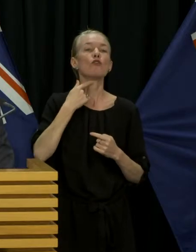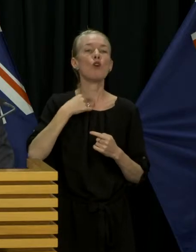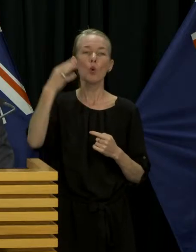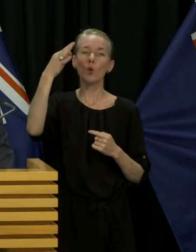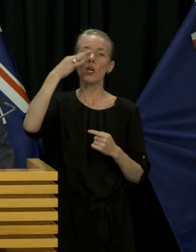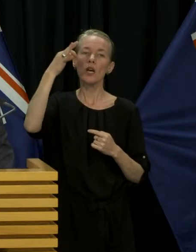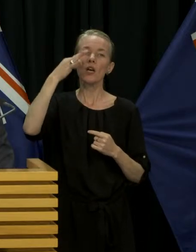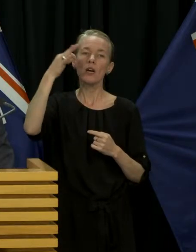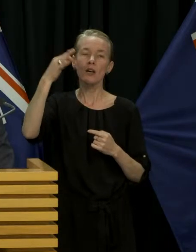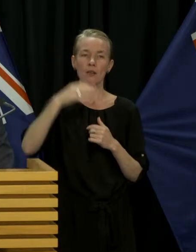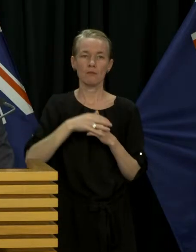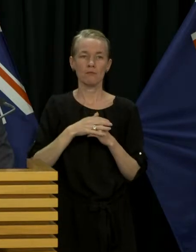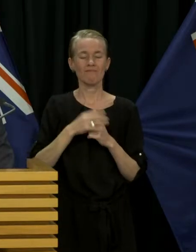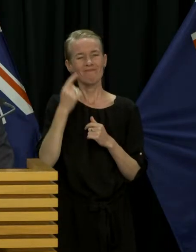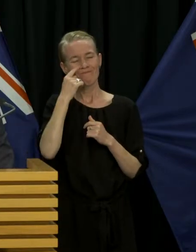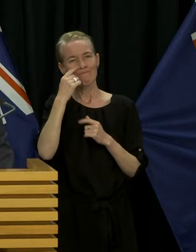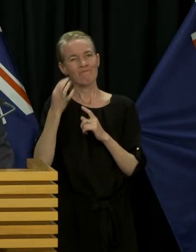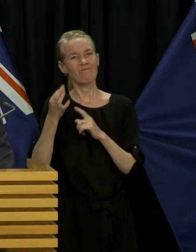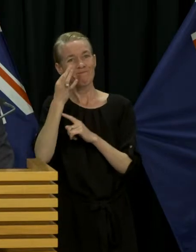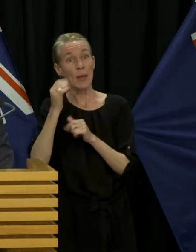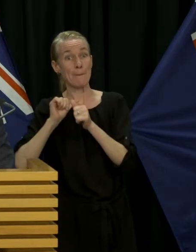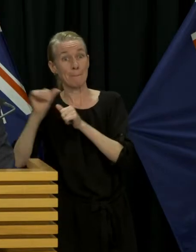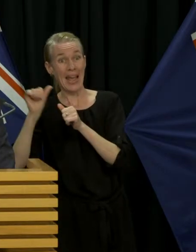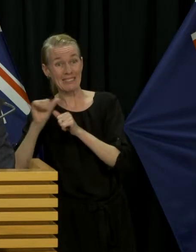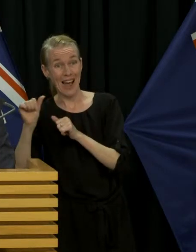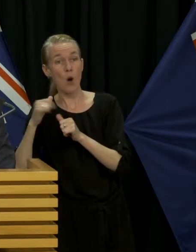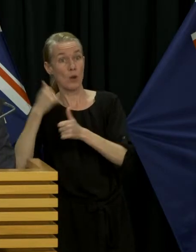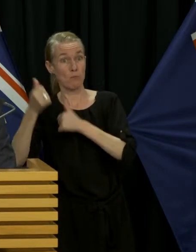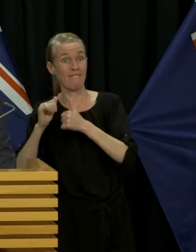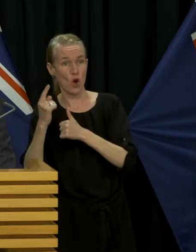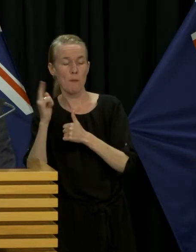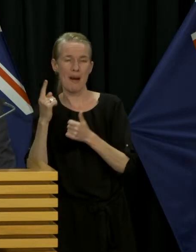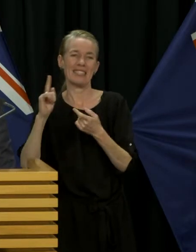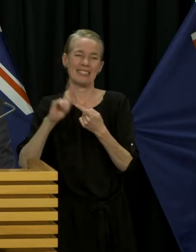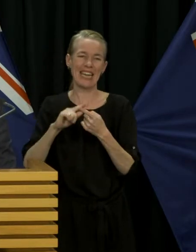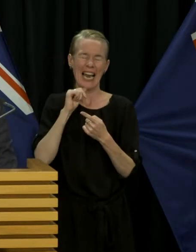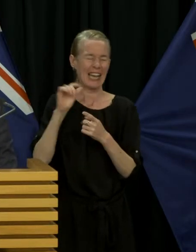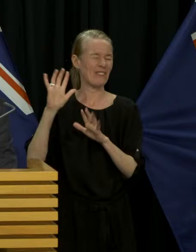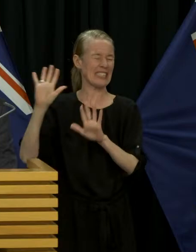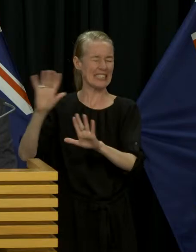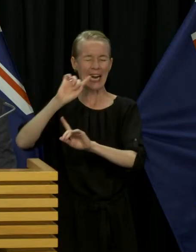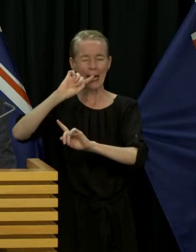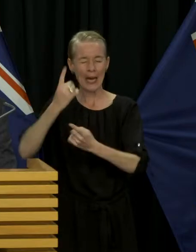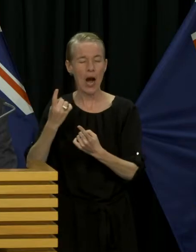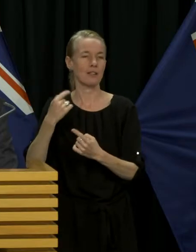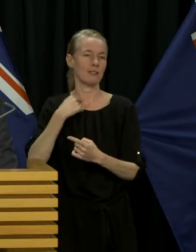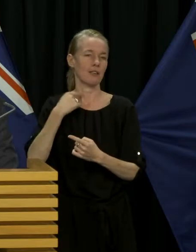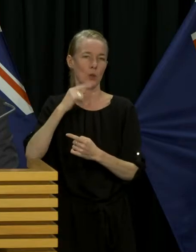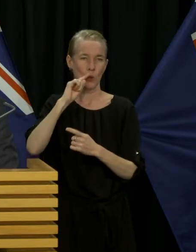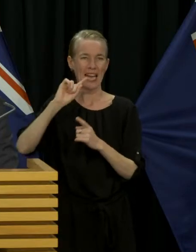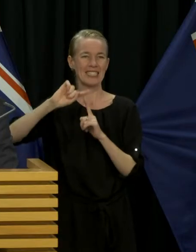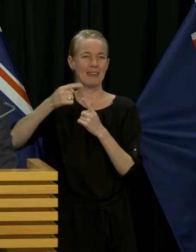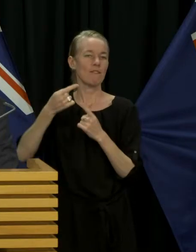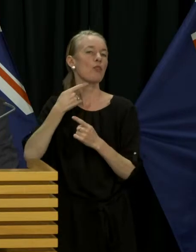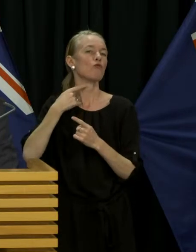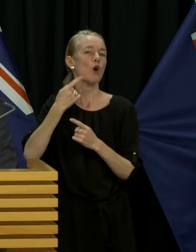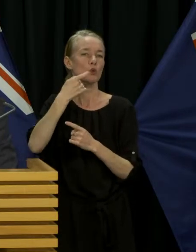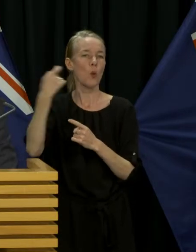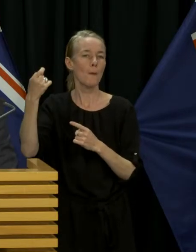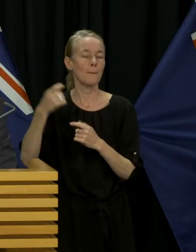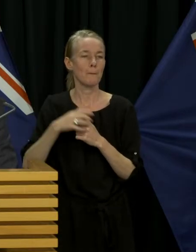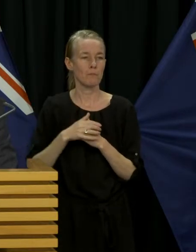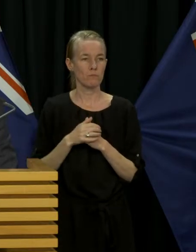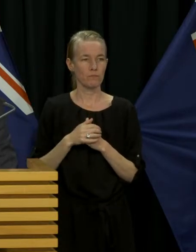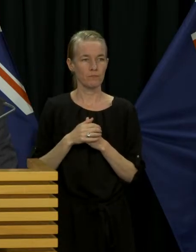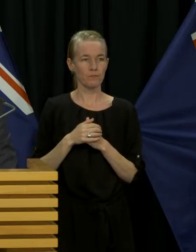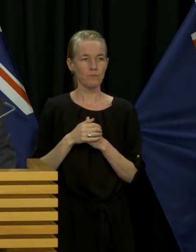although the nasopharyngeal swab is the one that we prefer people had. All right, we'll do we had a last question over here. Can